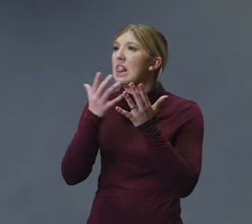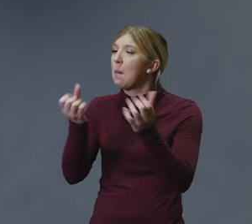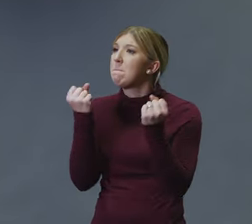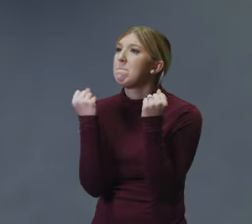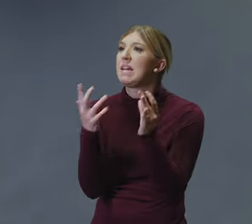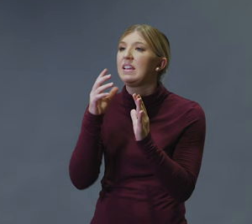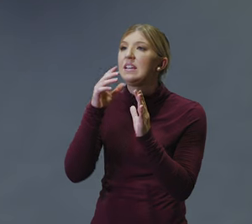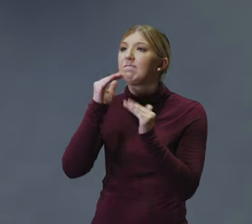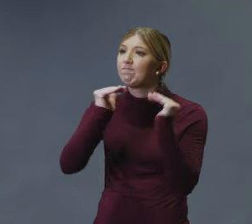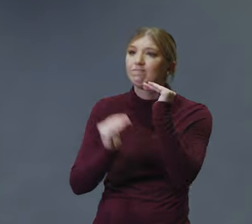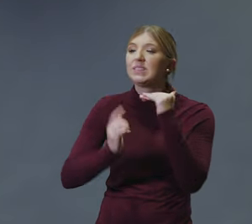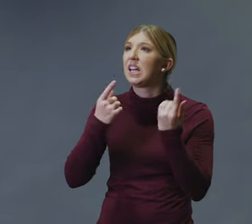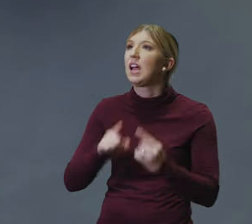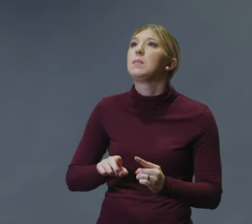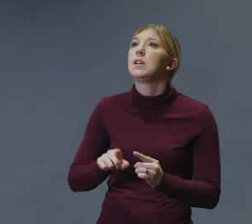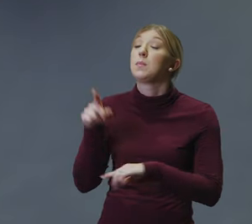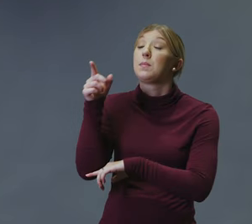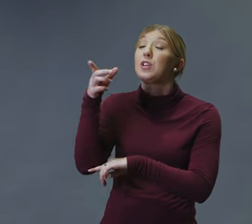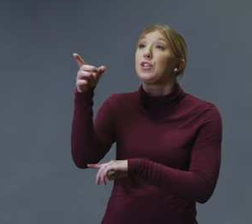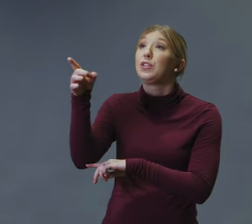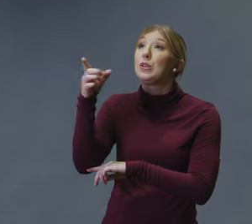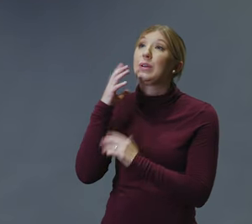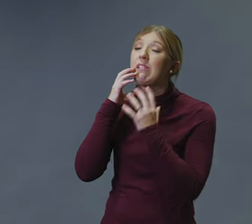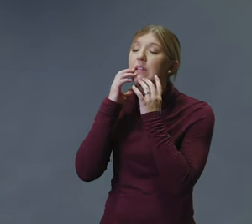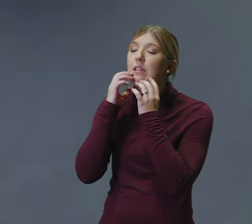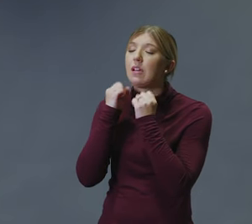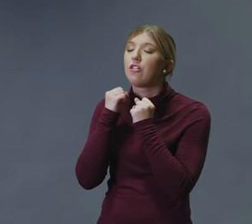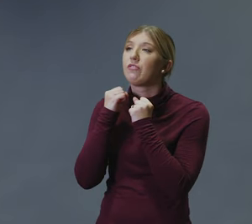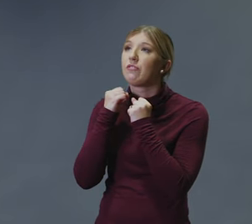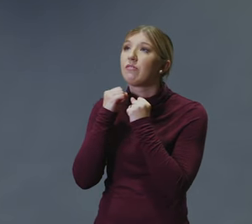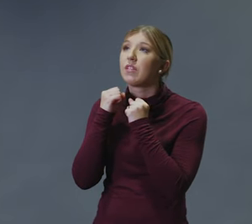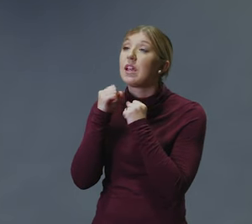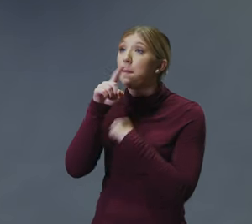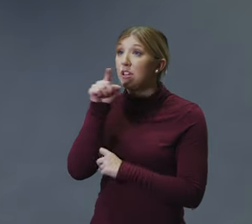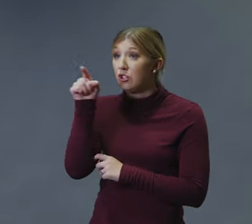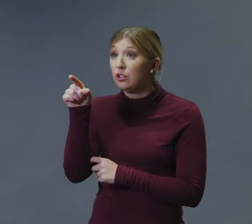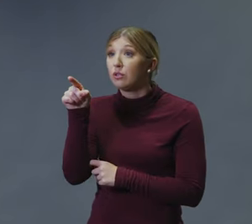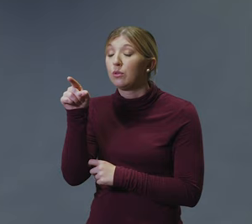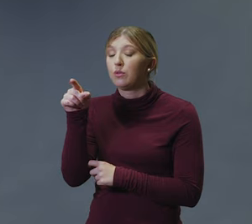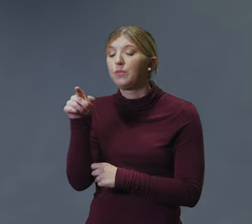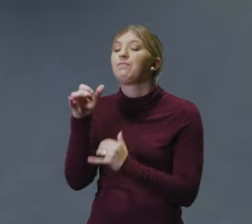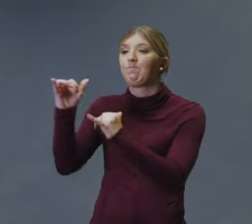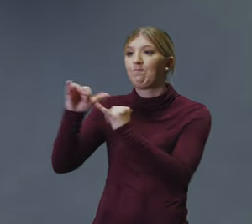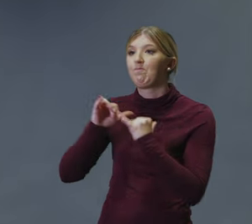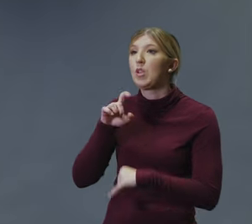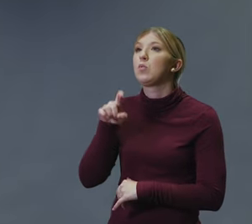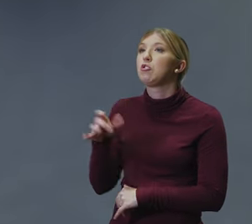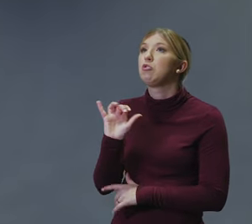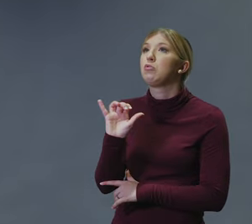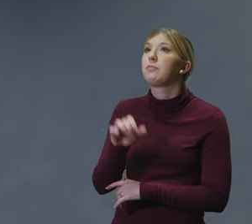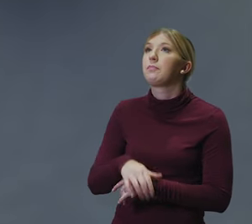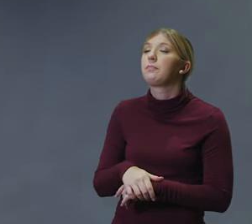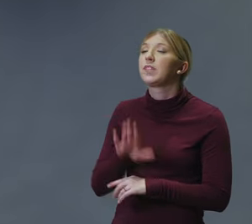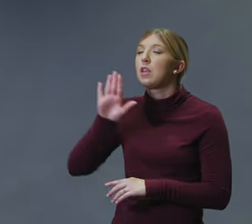that was taking place. But God, you care. And because you do, we should as well. Father, I pray that